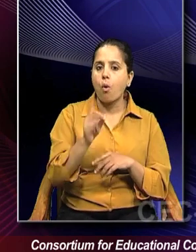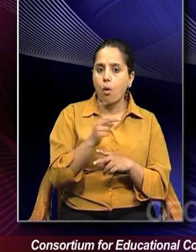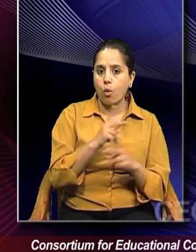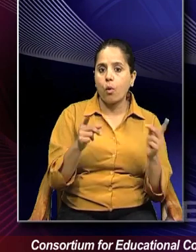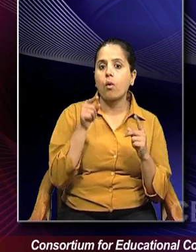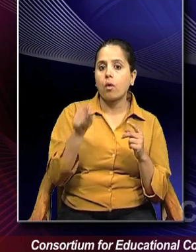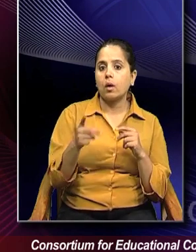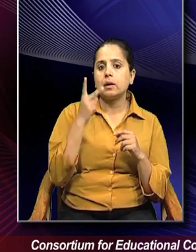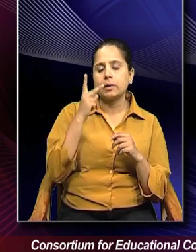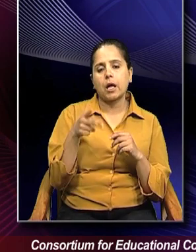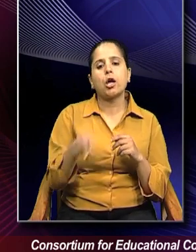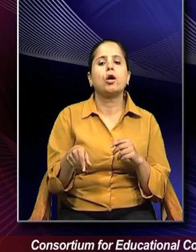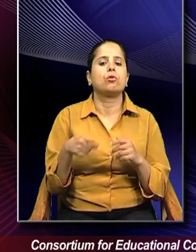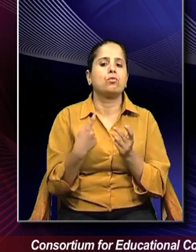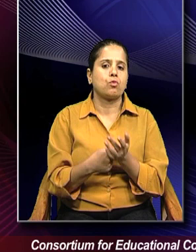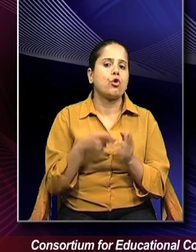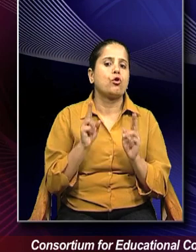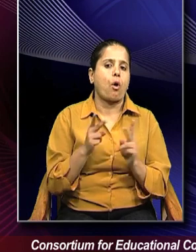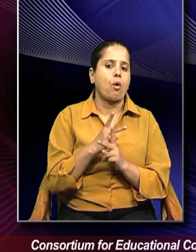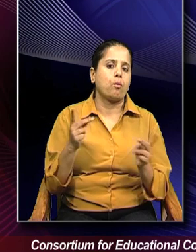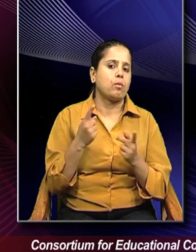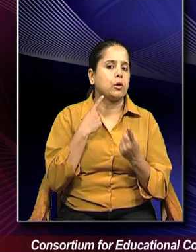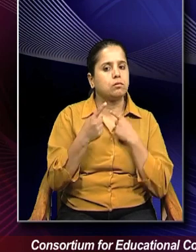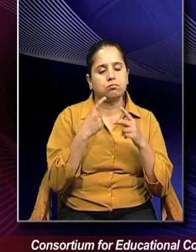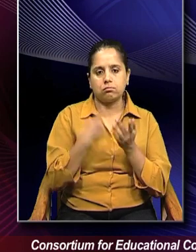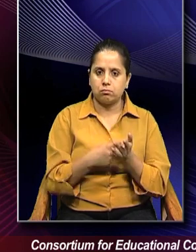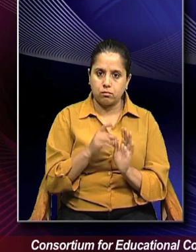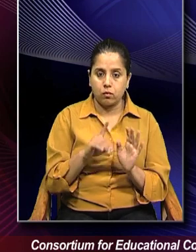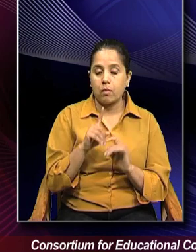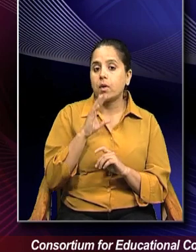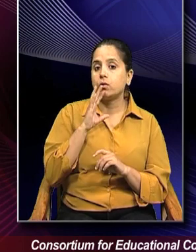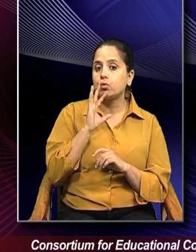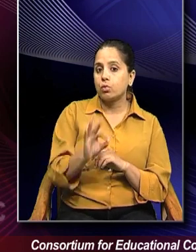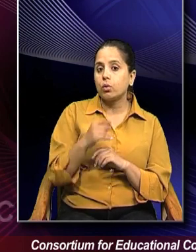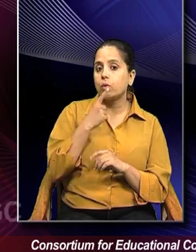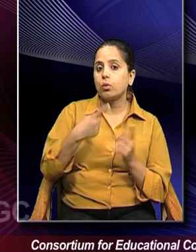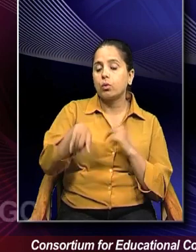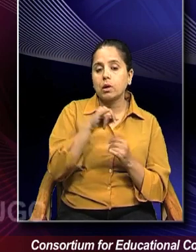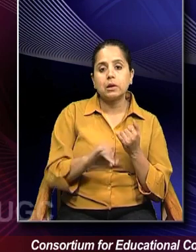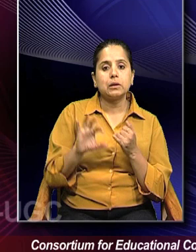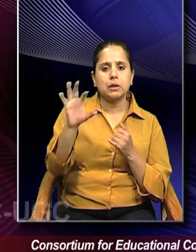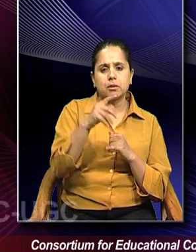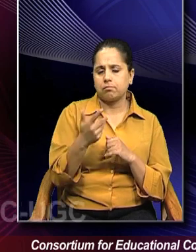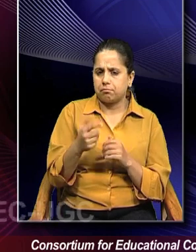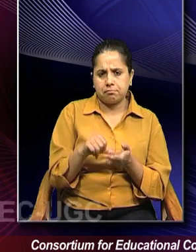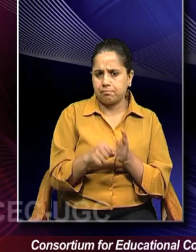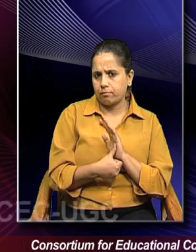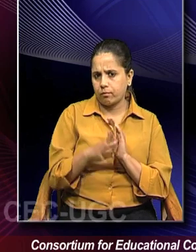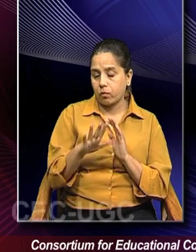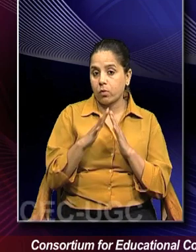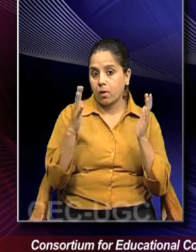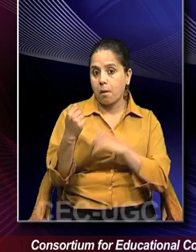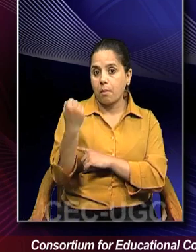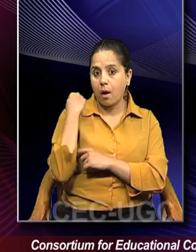this is a normative principle that he talks about. In reality, the states do not, even the great